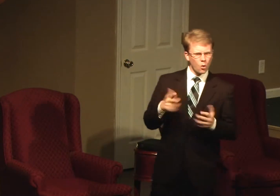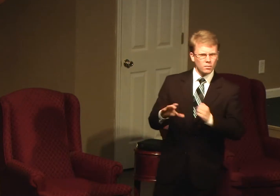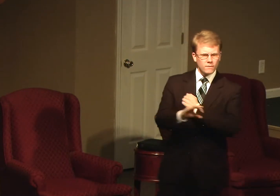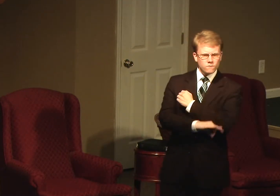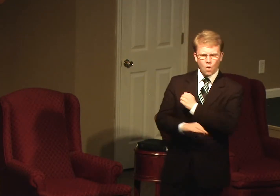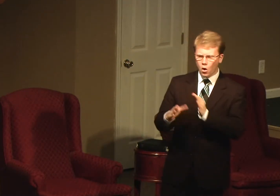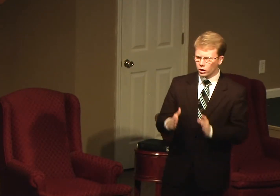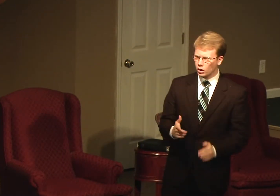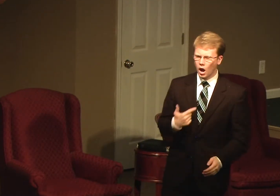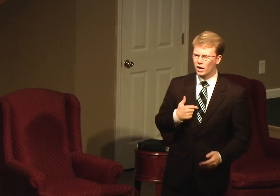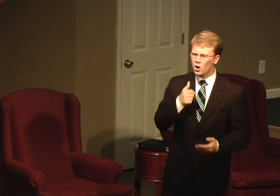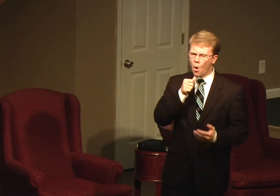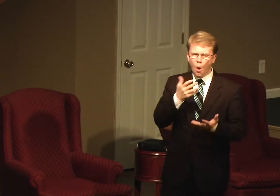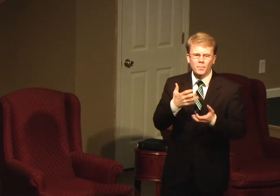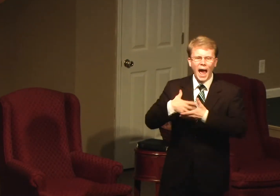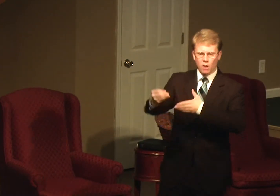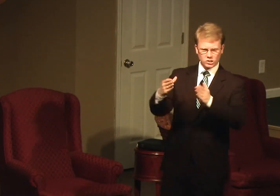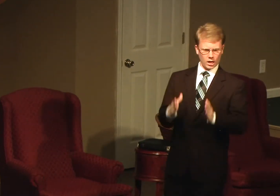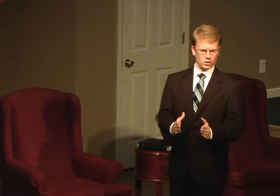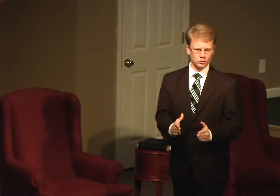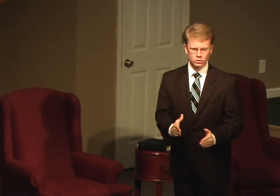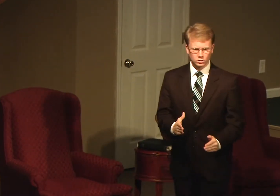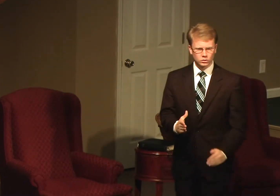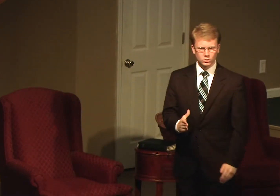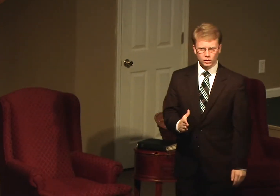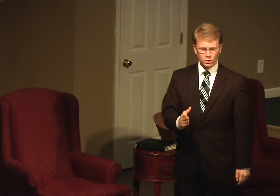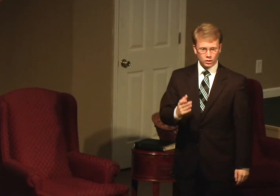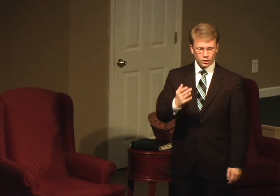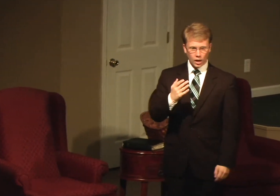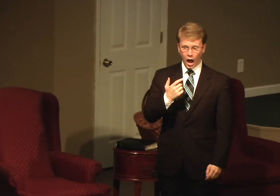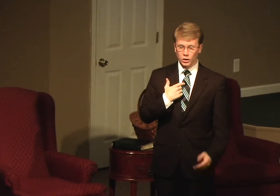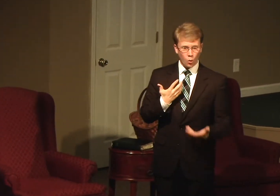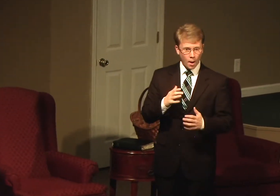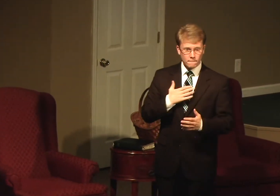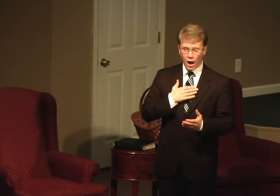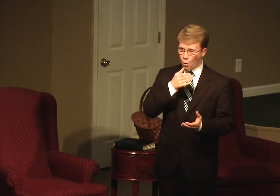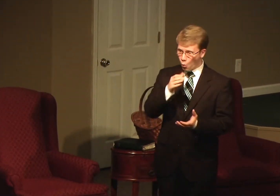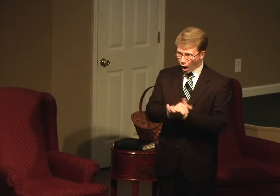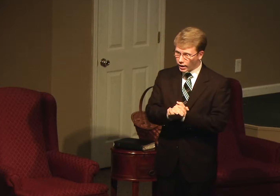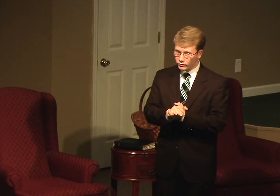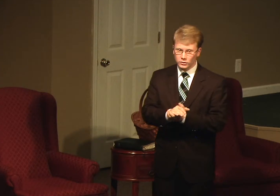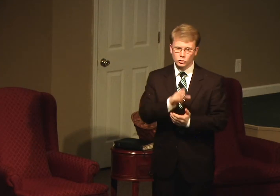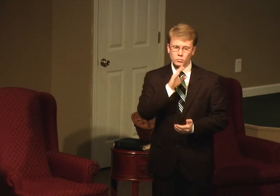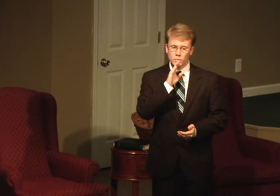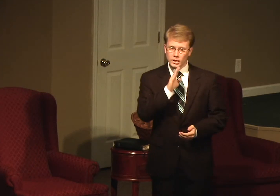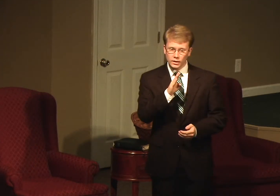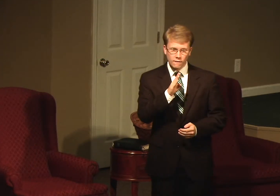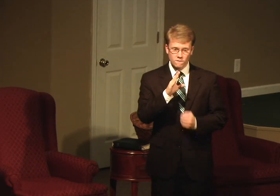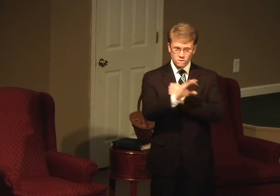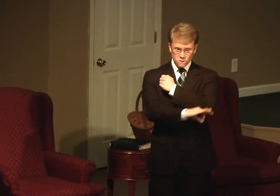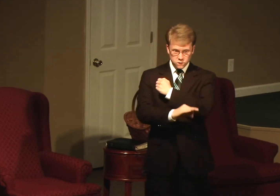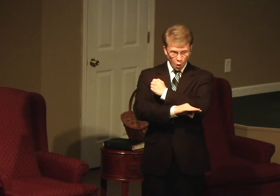Foreigner. I don't want to be a foreigner. I don't want to be an outsider. I want my